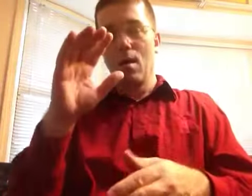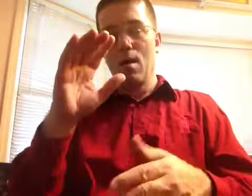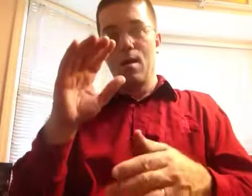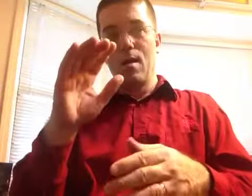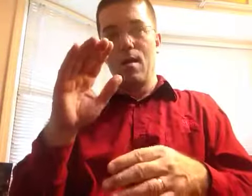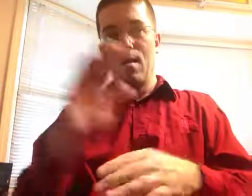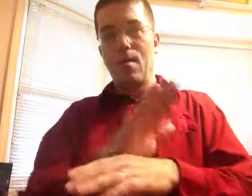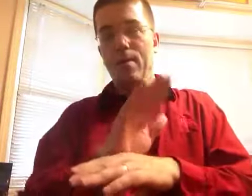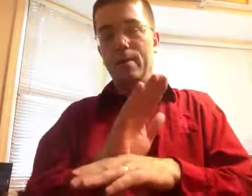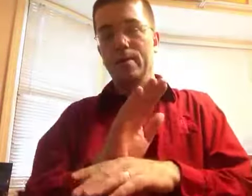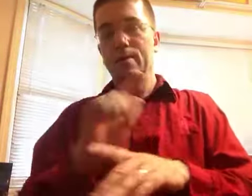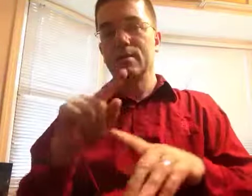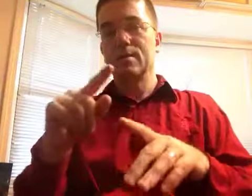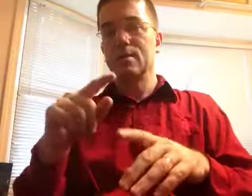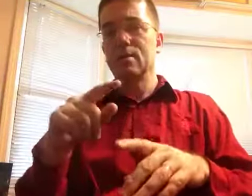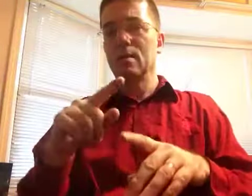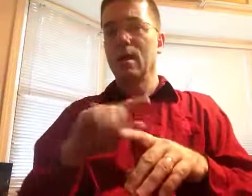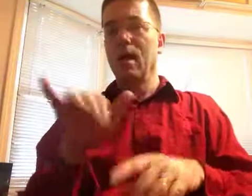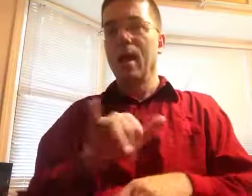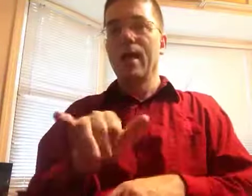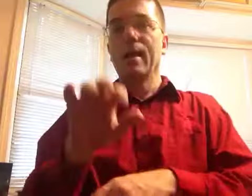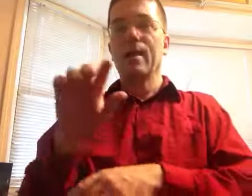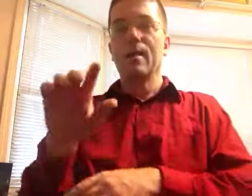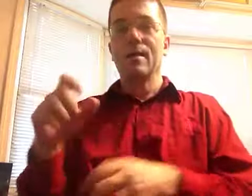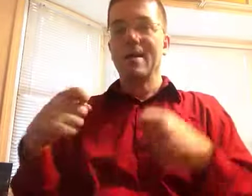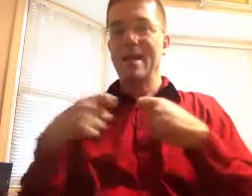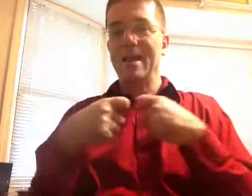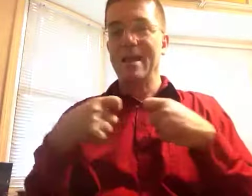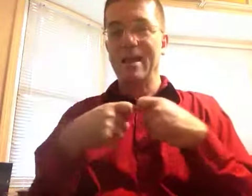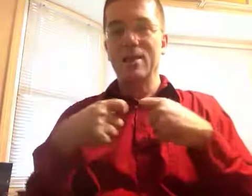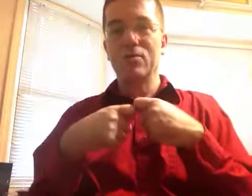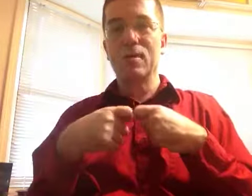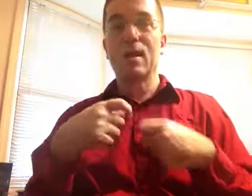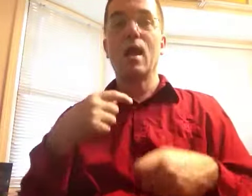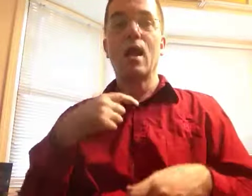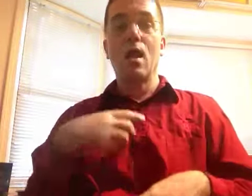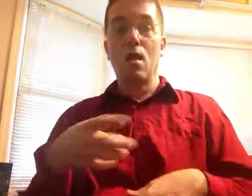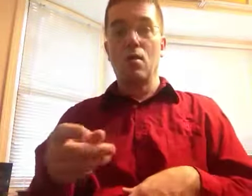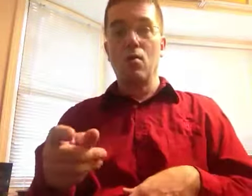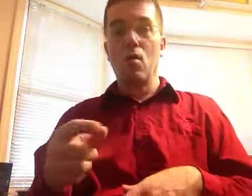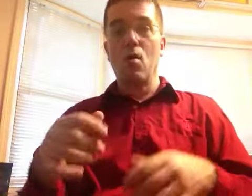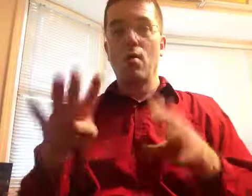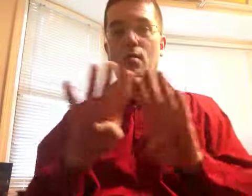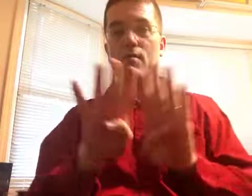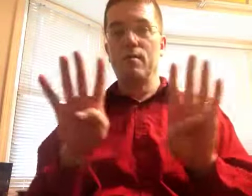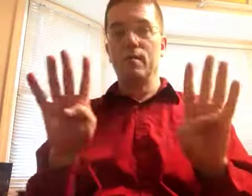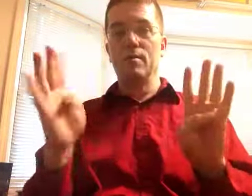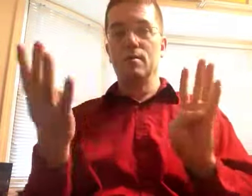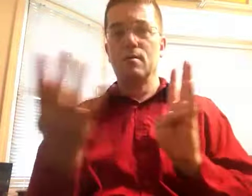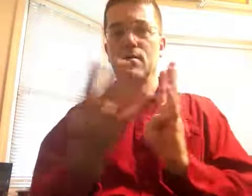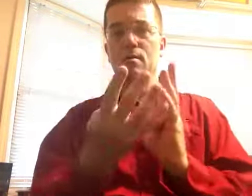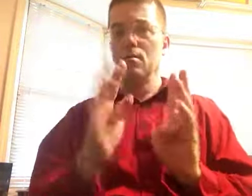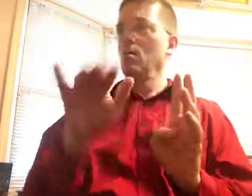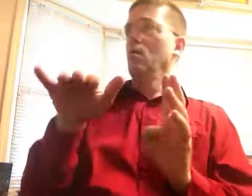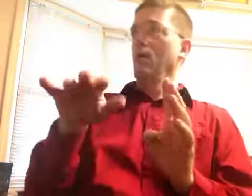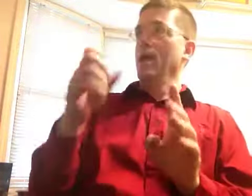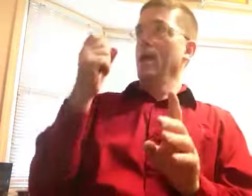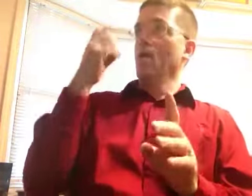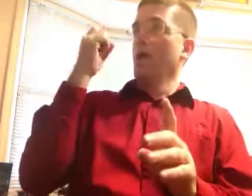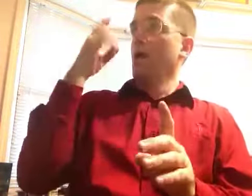for a little? Yeah. There's a competitor on every corner with those things. Right. Yeah. And it's